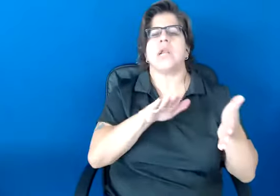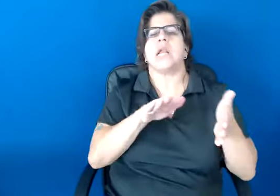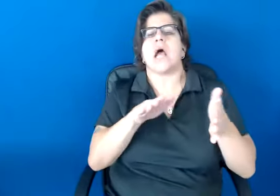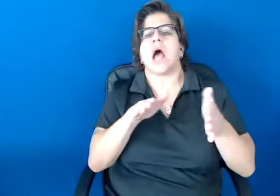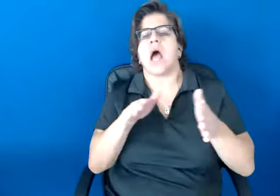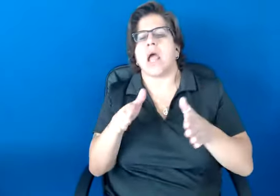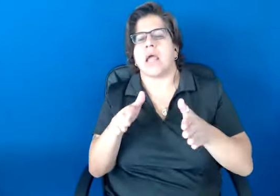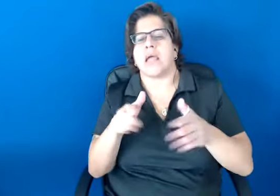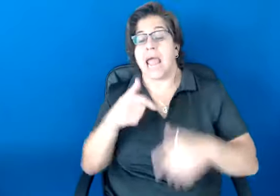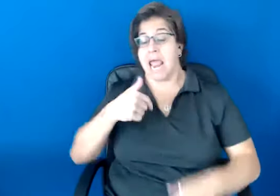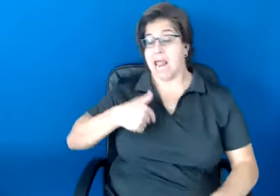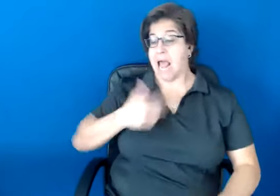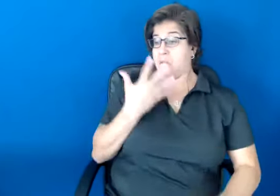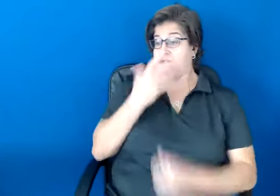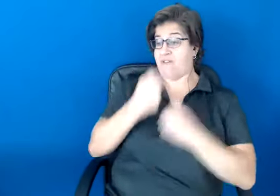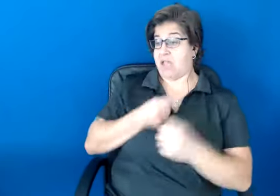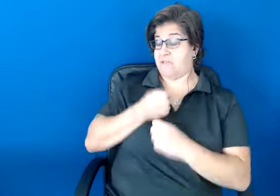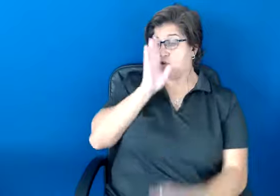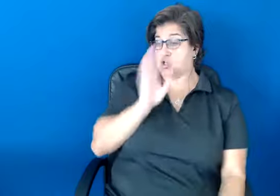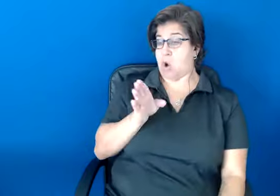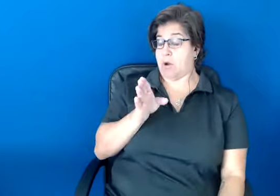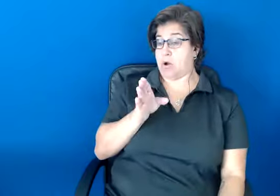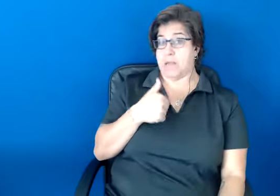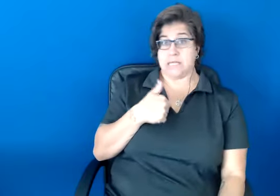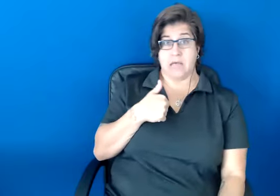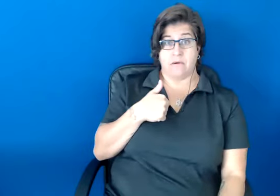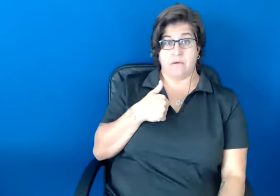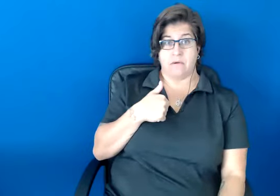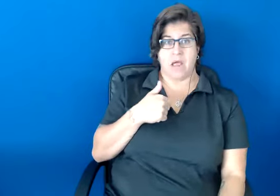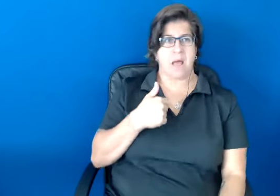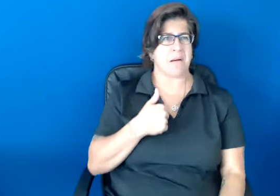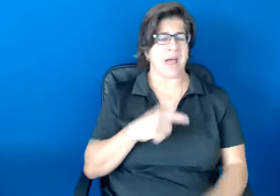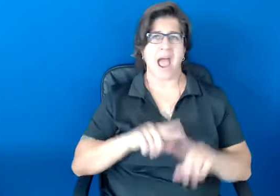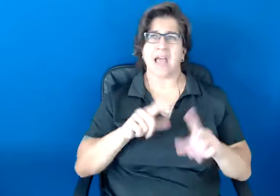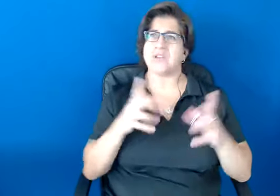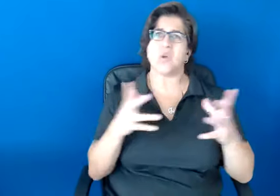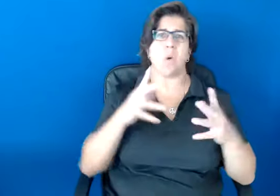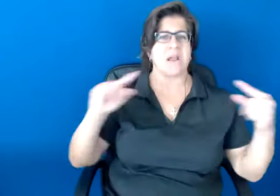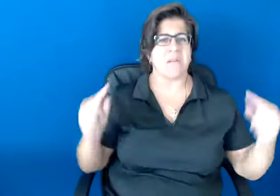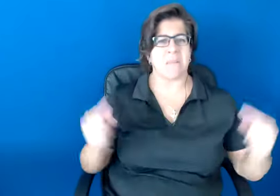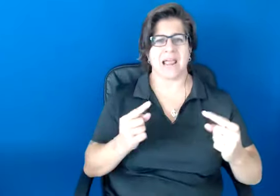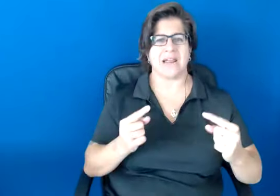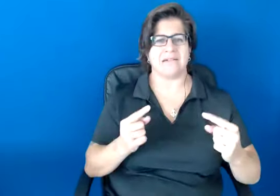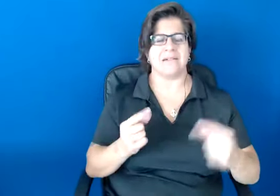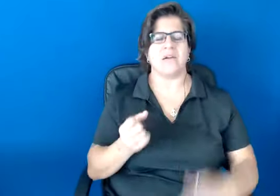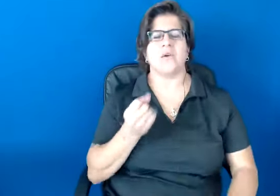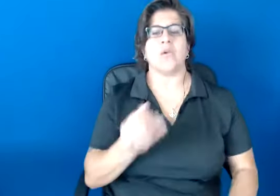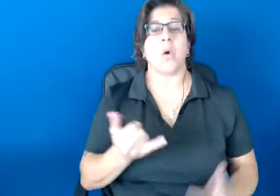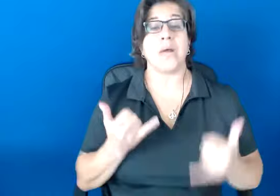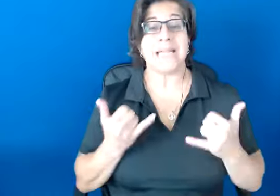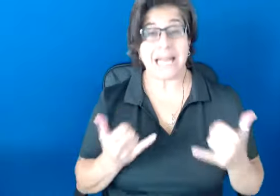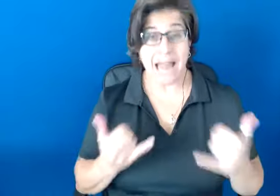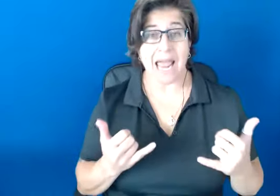years sober. And I was just in so much pain. So today, I